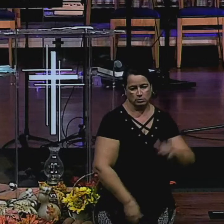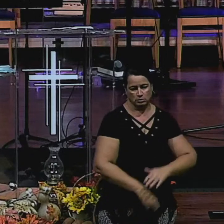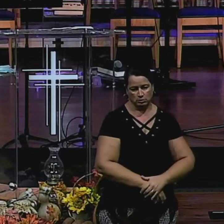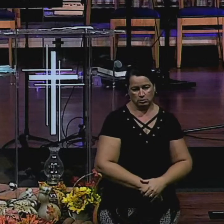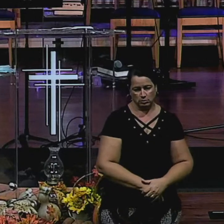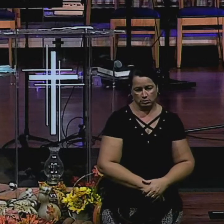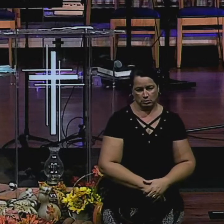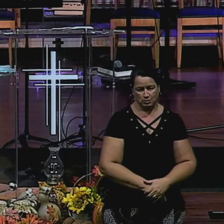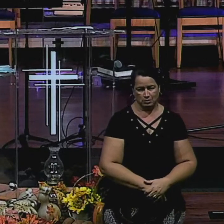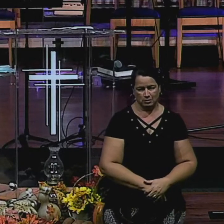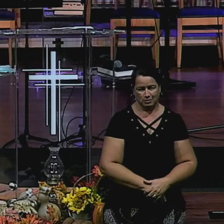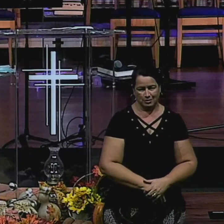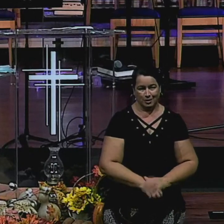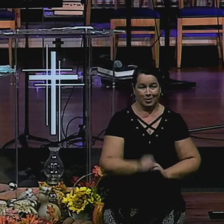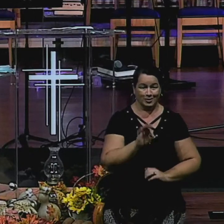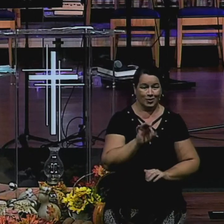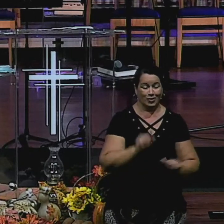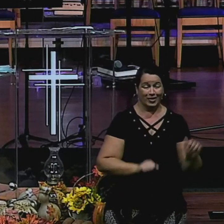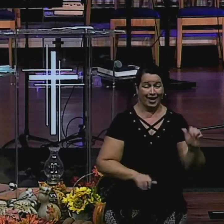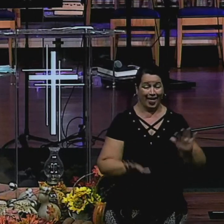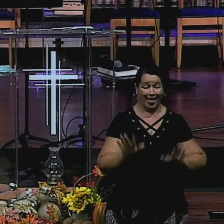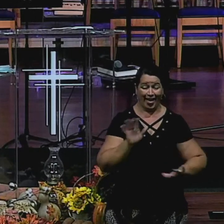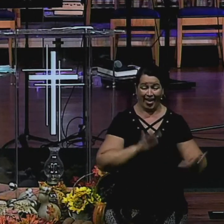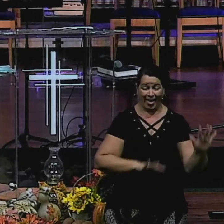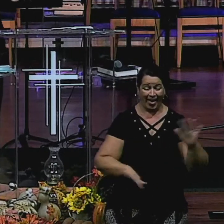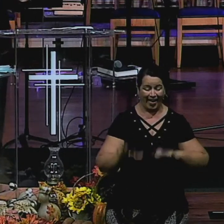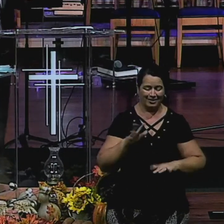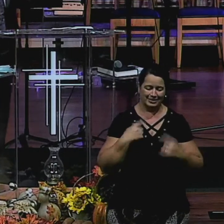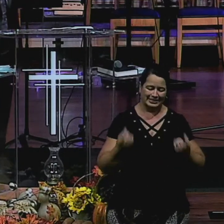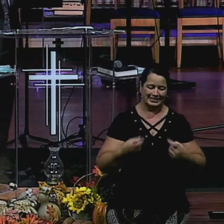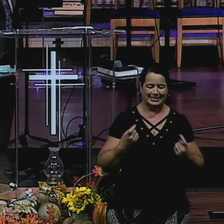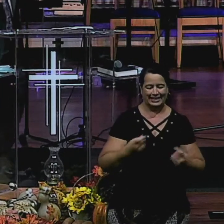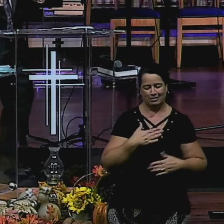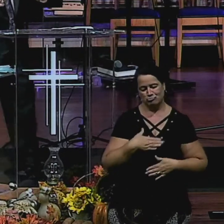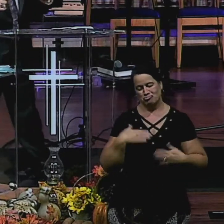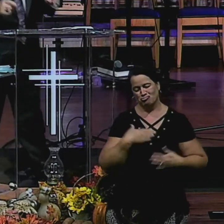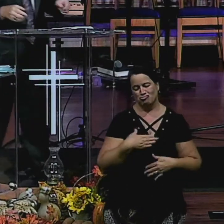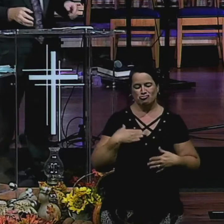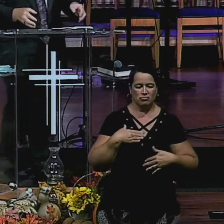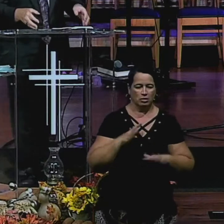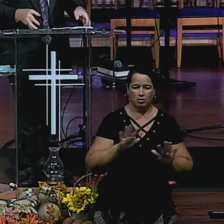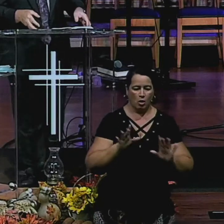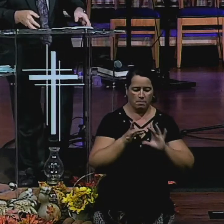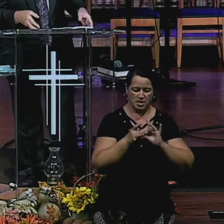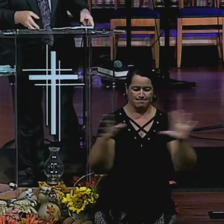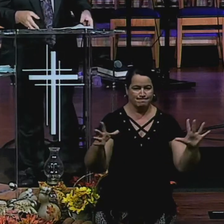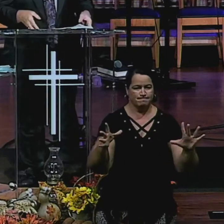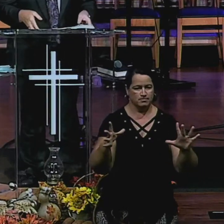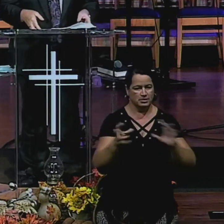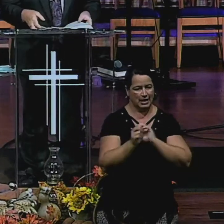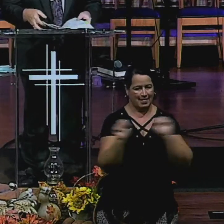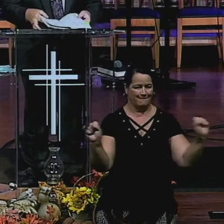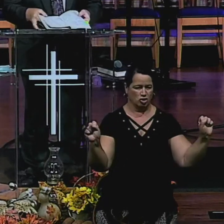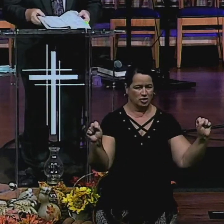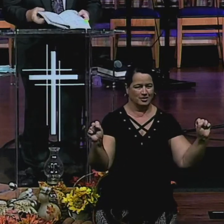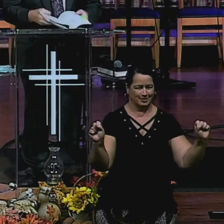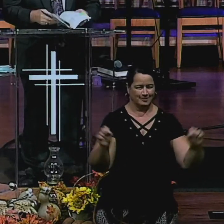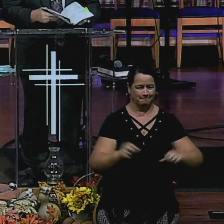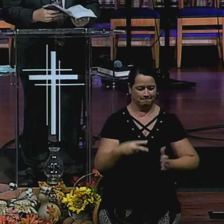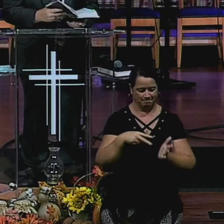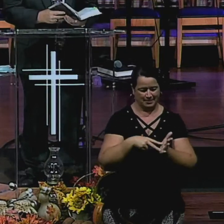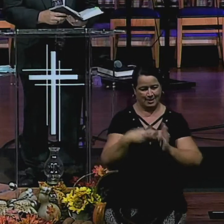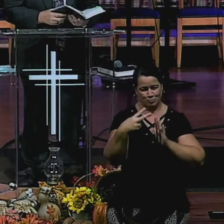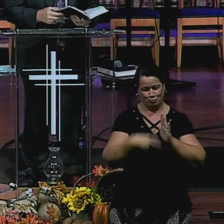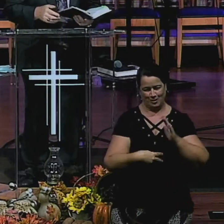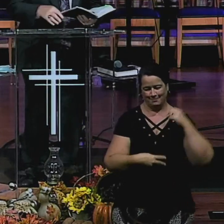Not so you could wallow in them, so you could be delivered. If the Son sets you free, you shall be free indeed. Stand with me to honor God now as we drill